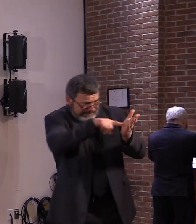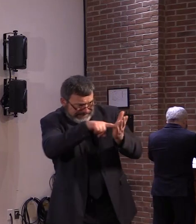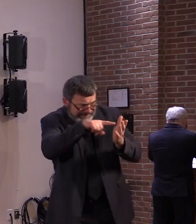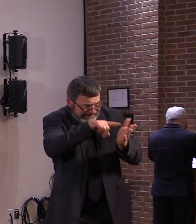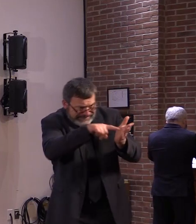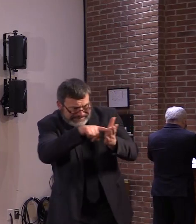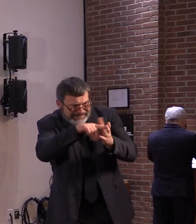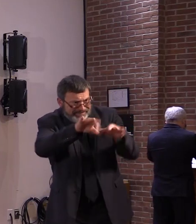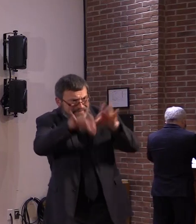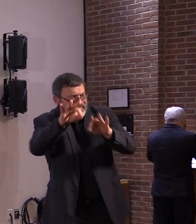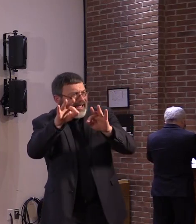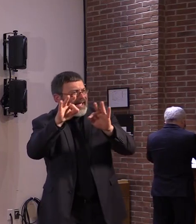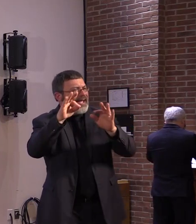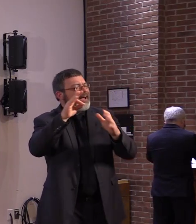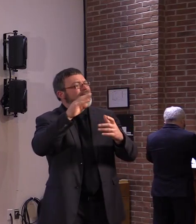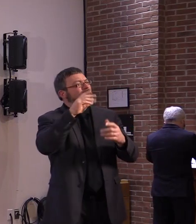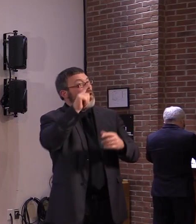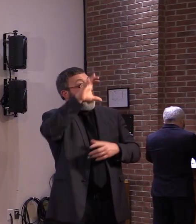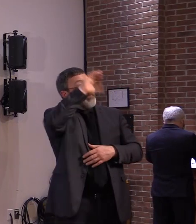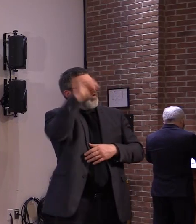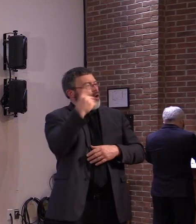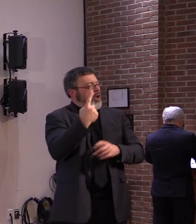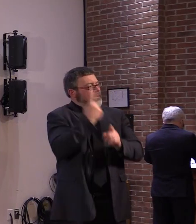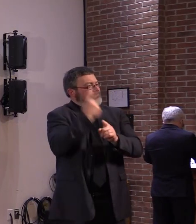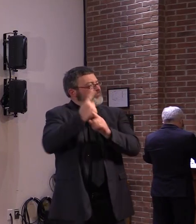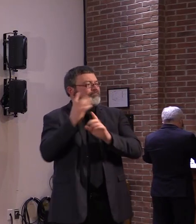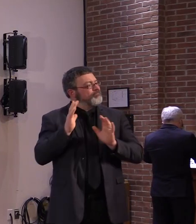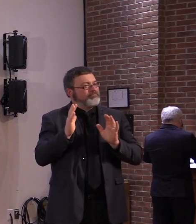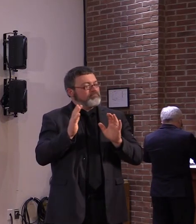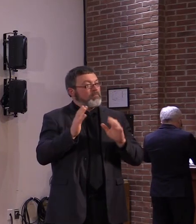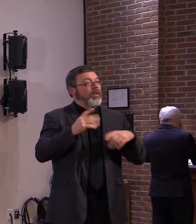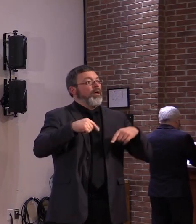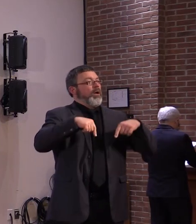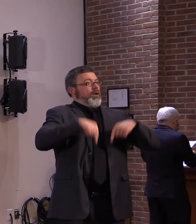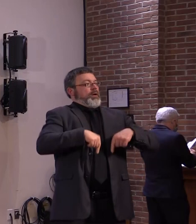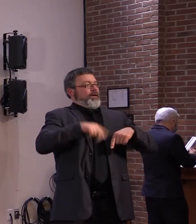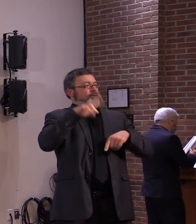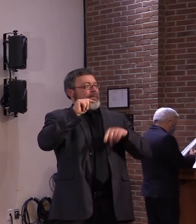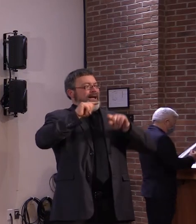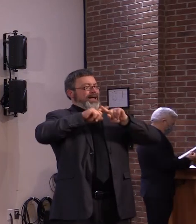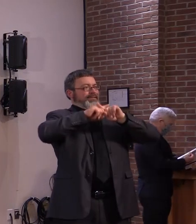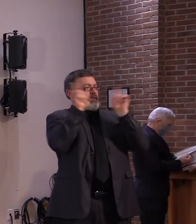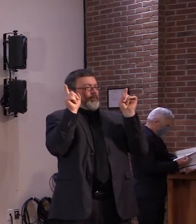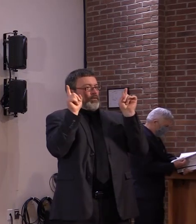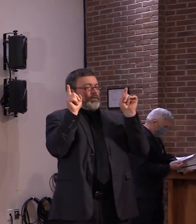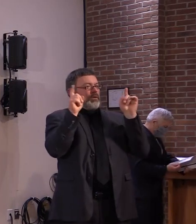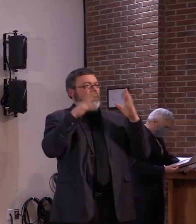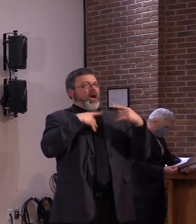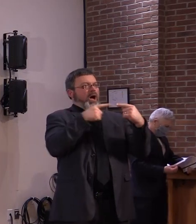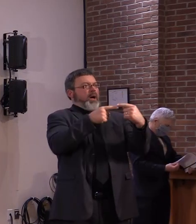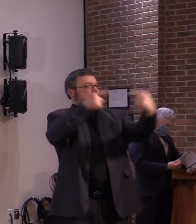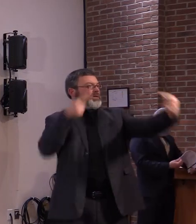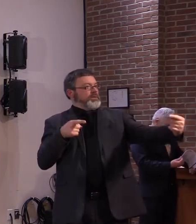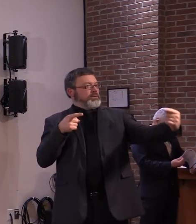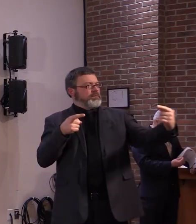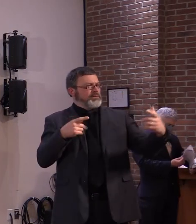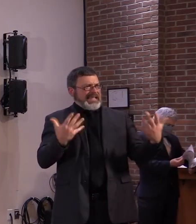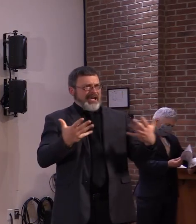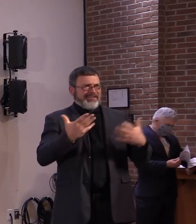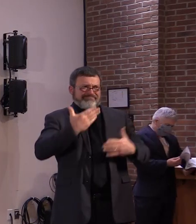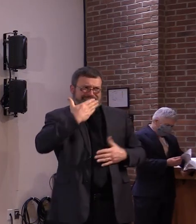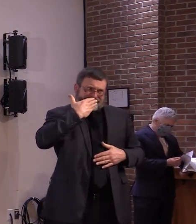experience than we've had in Vermont. And we've had a wonderful success rate So we don't view it as a problem